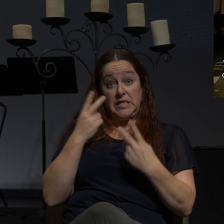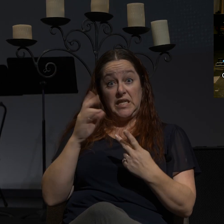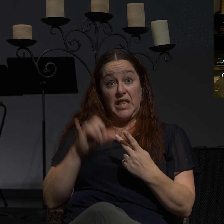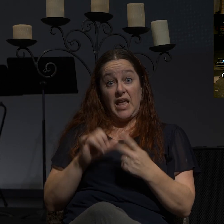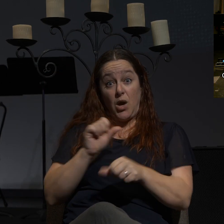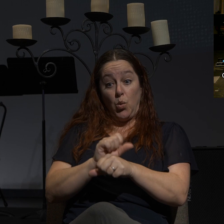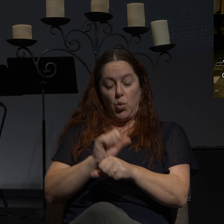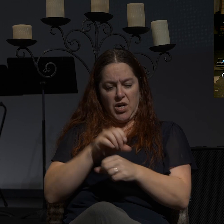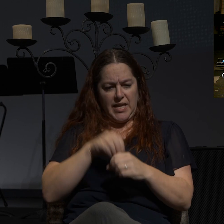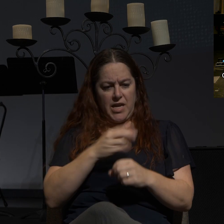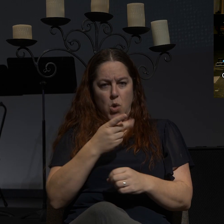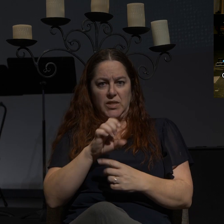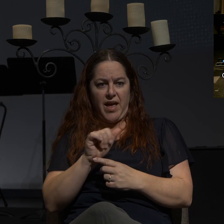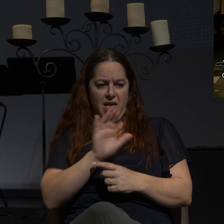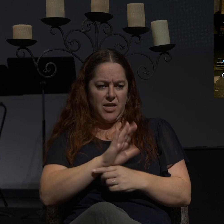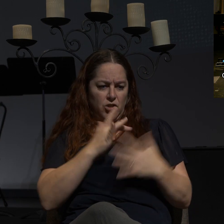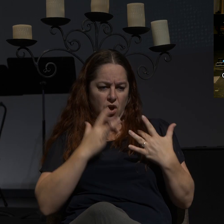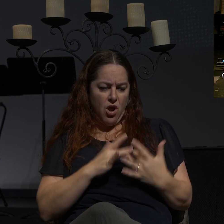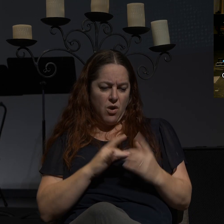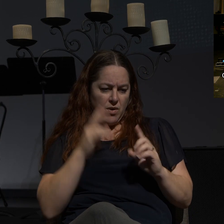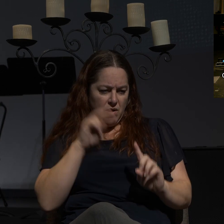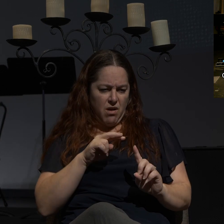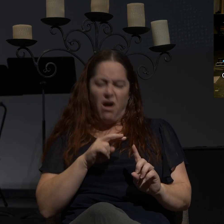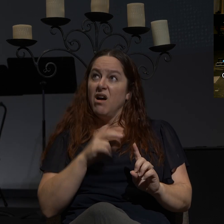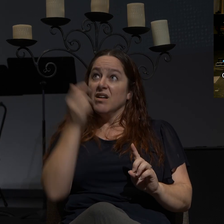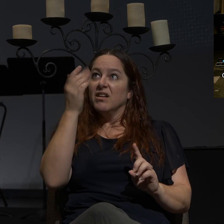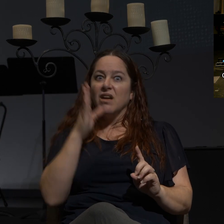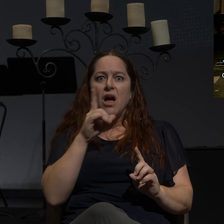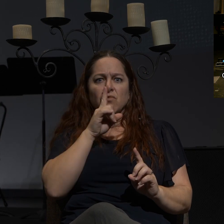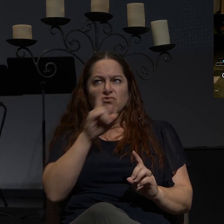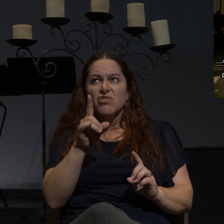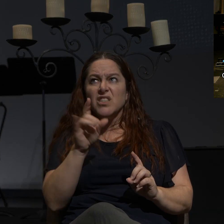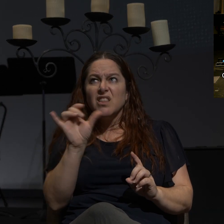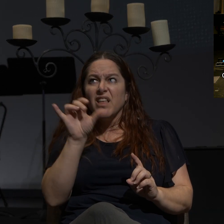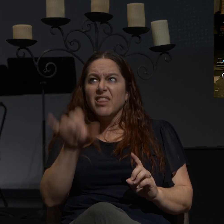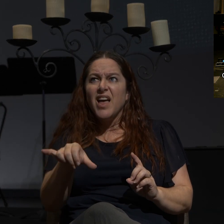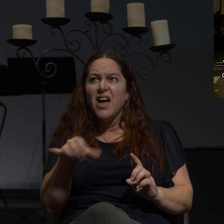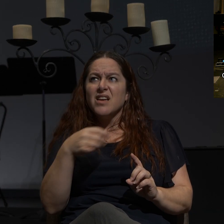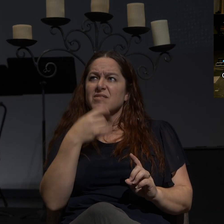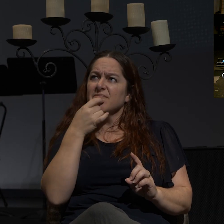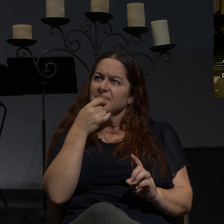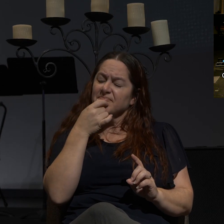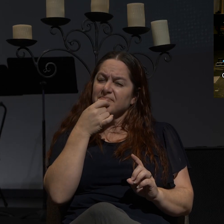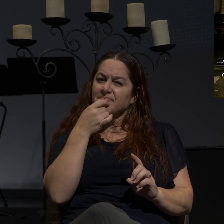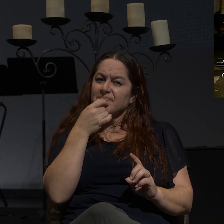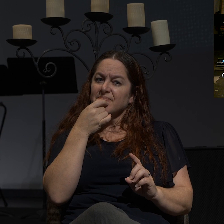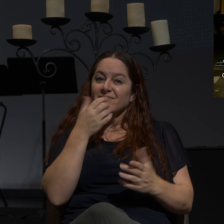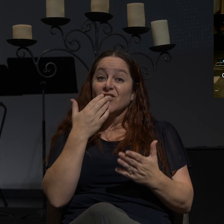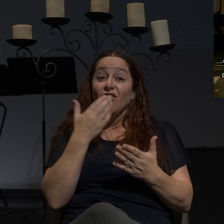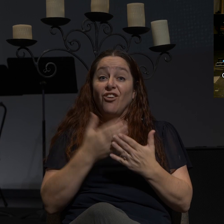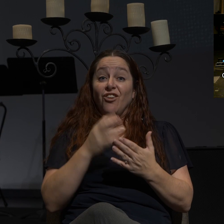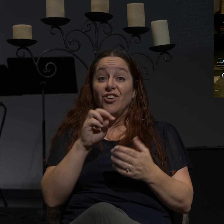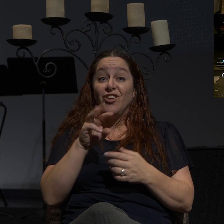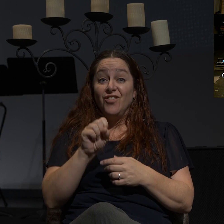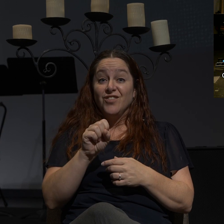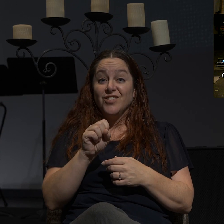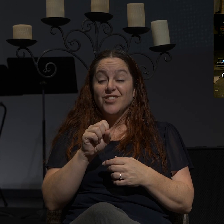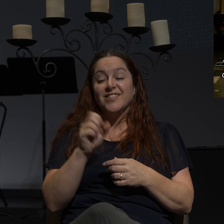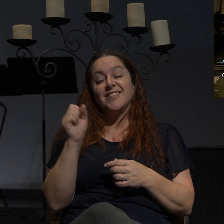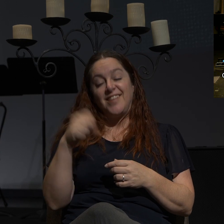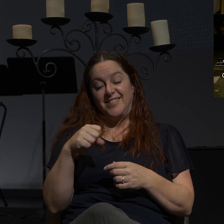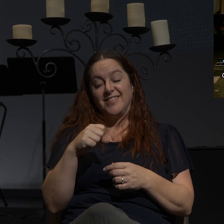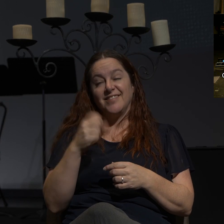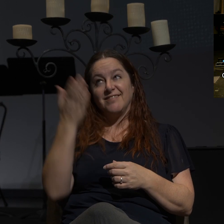heart of Hosea, we may wonder, is God really like this? Good news, he